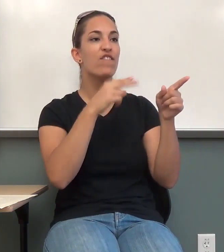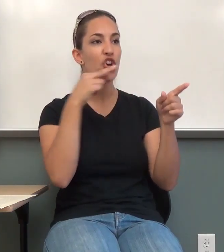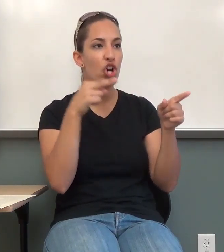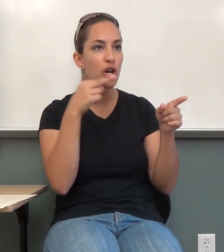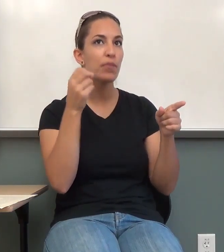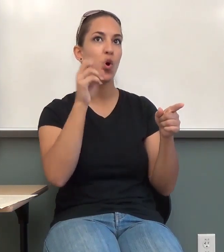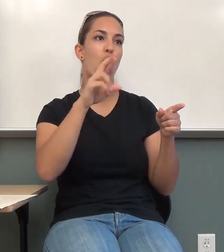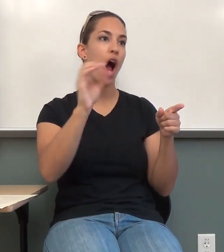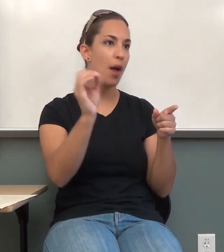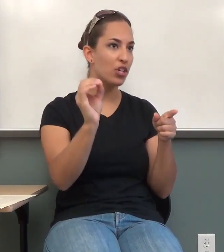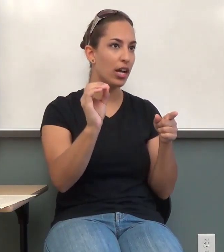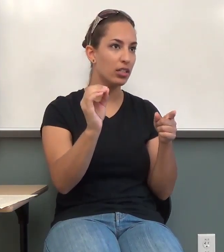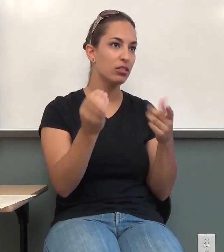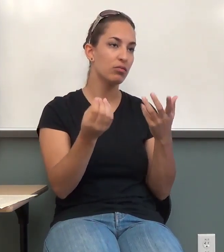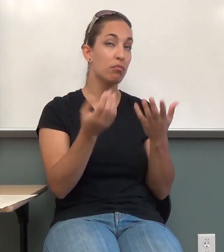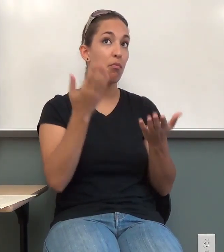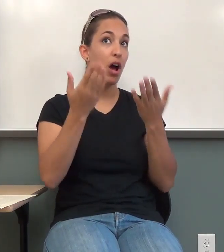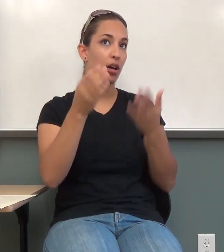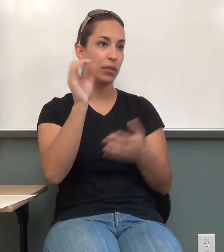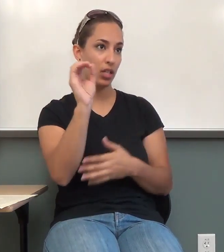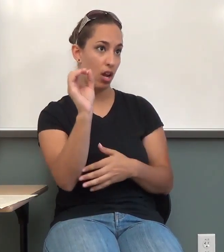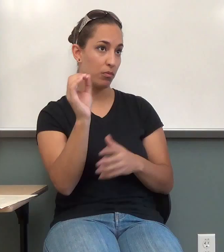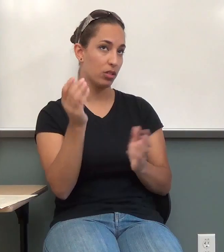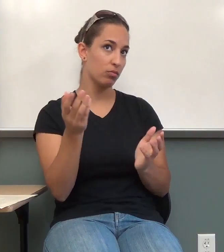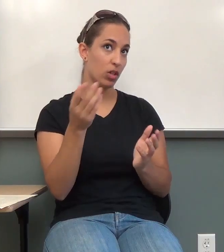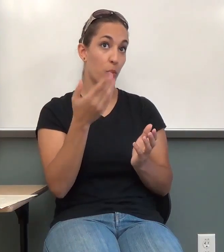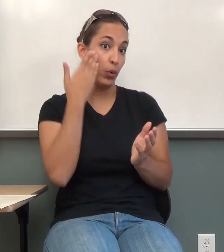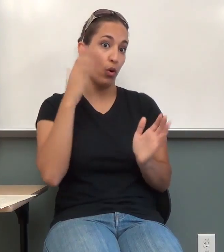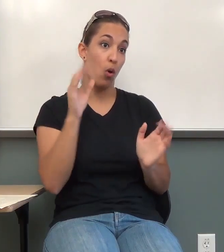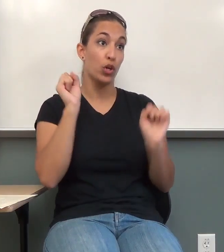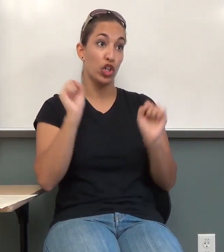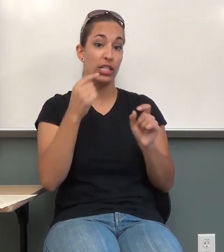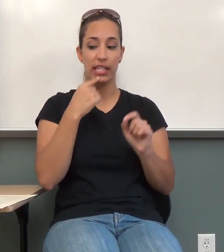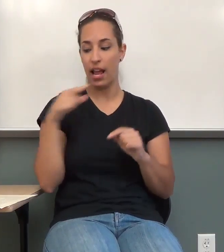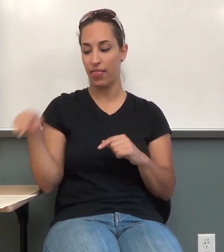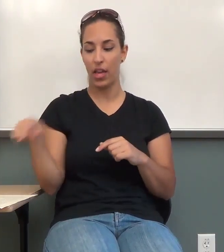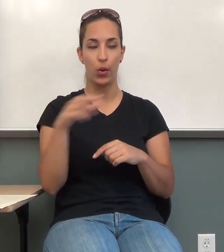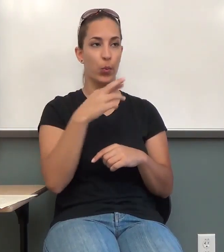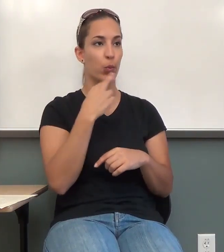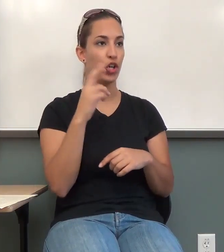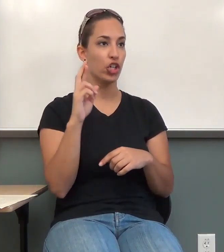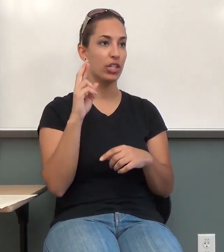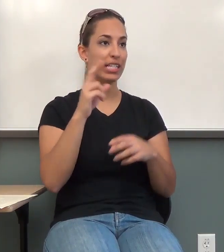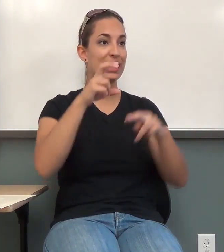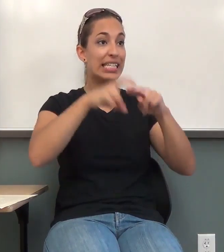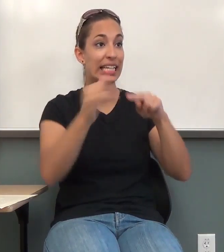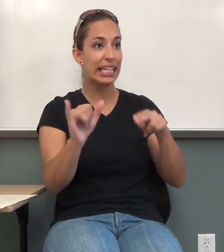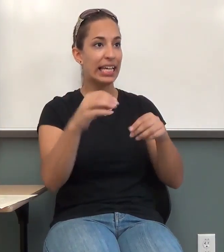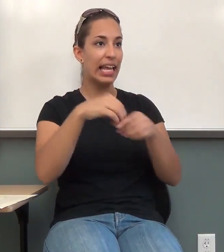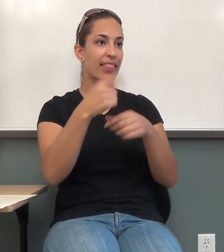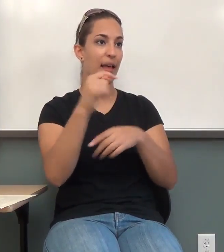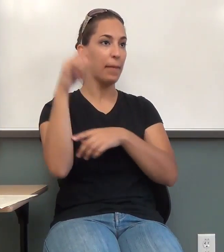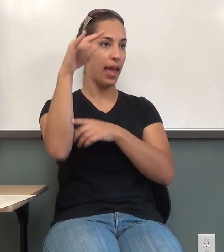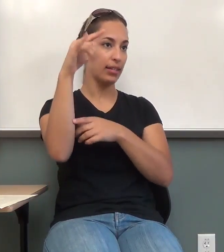object, potentially an object. We don't know. We could say the tour passengers were sitting in the plane. And then we have our object,